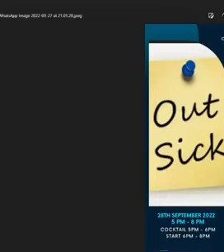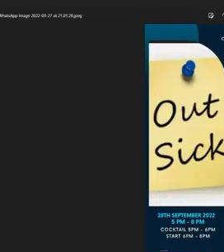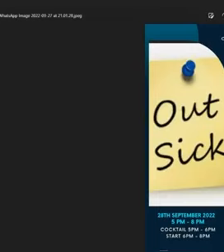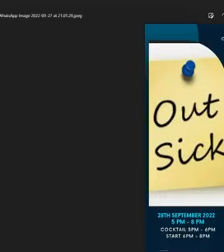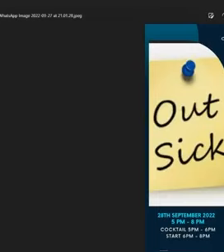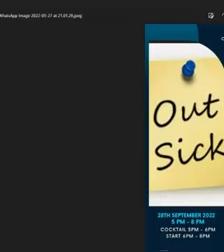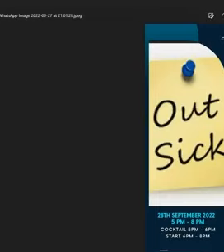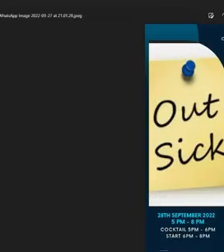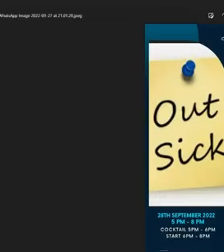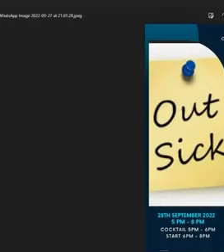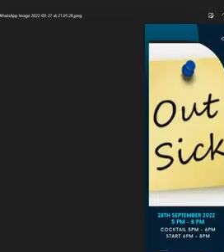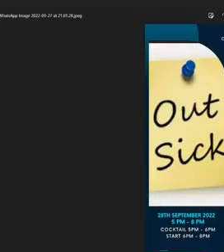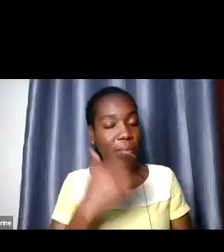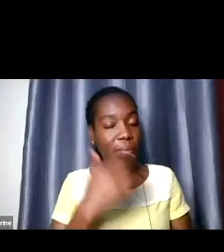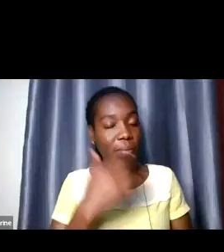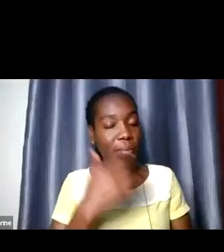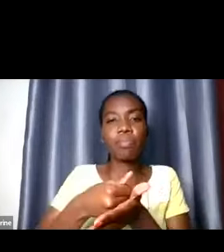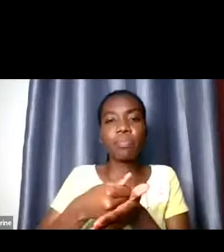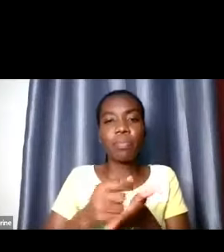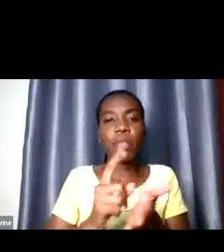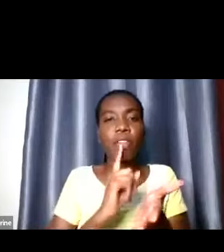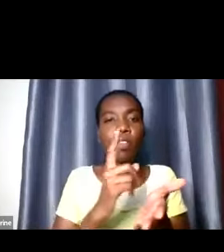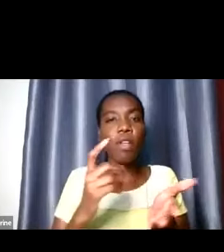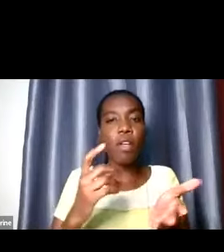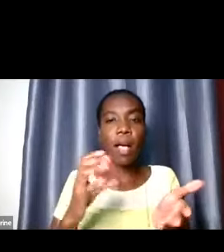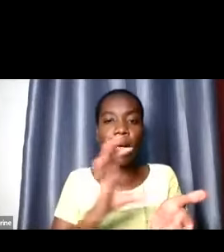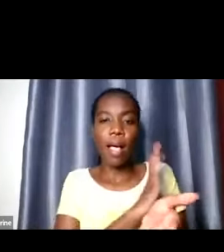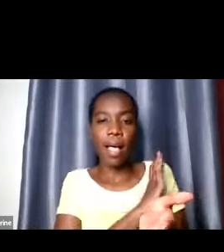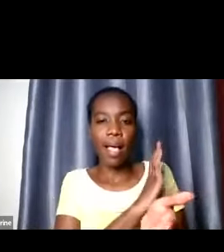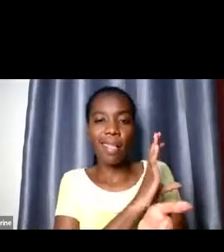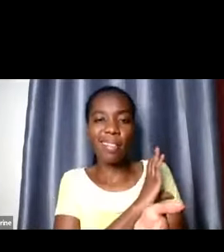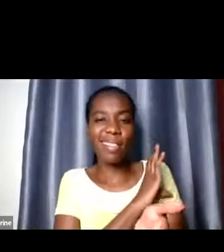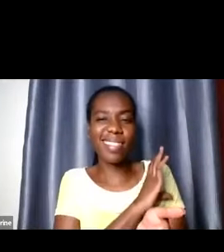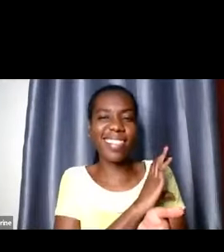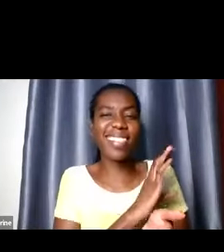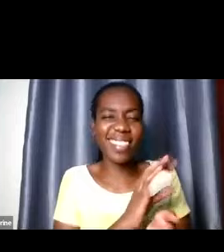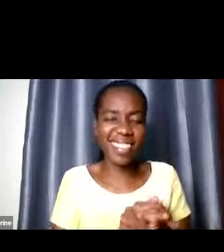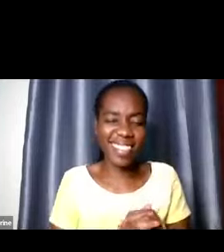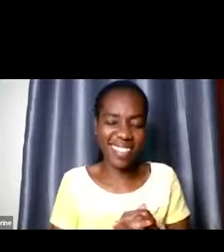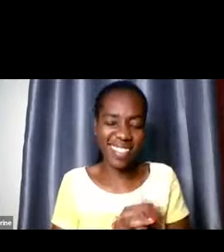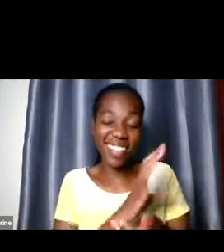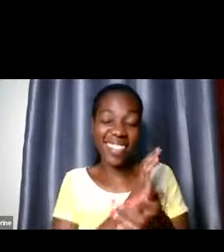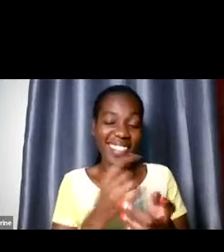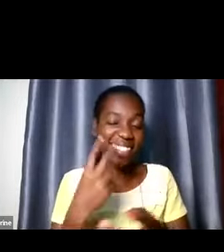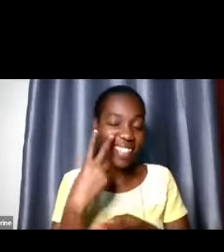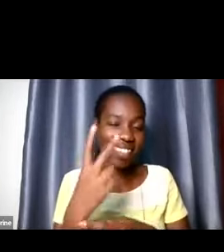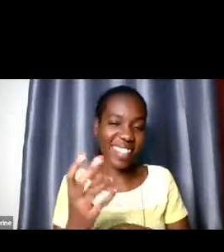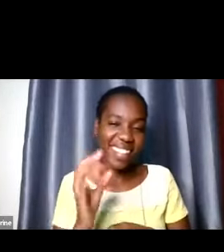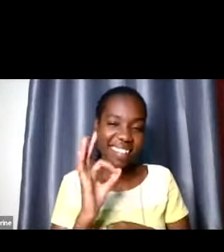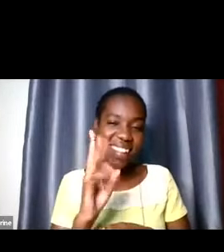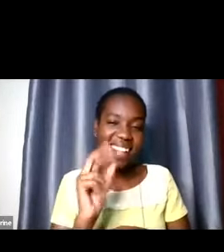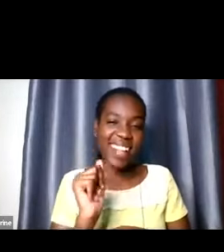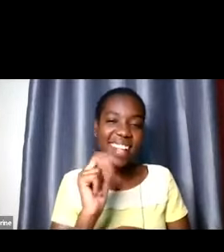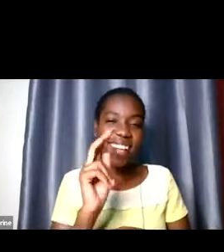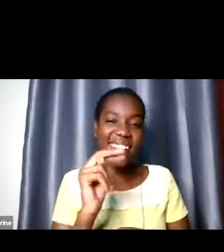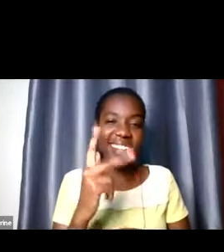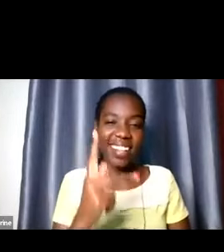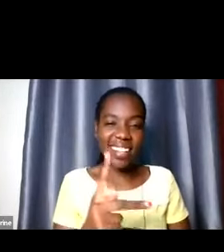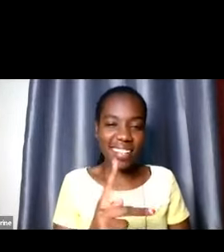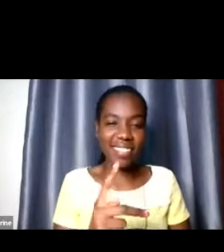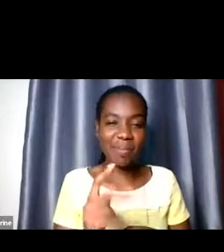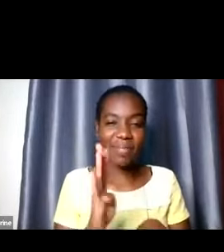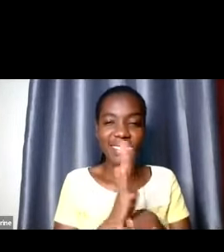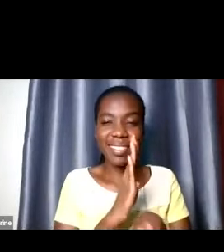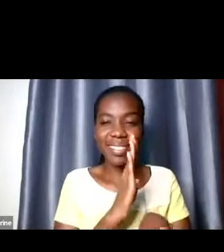see you there. Yes, Catherine, you can see Frank is really busy on the chat and equipping you with coming for end